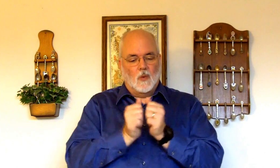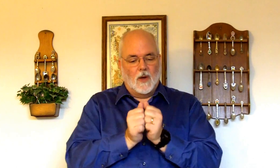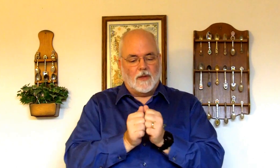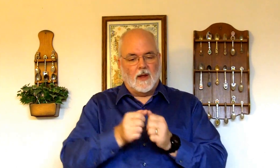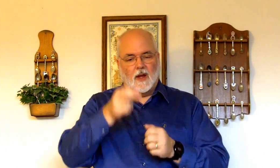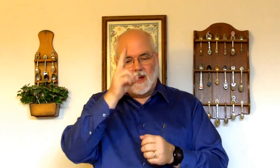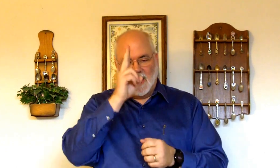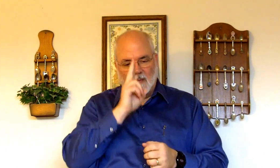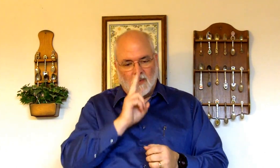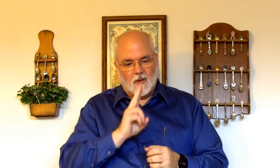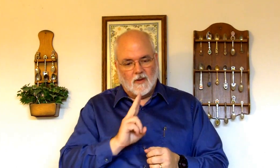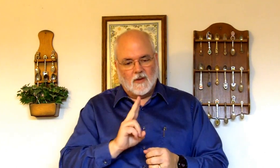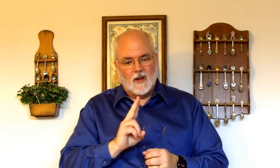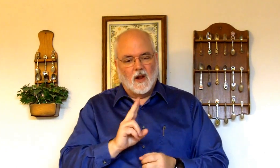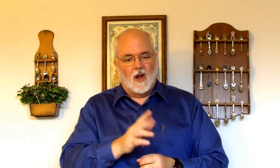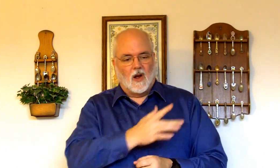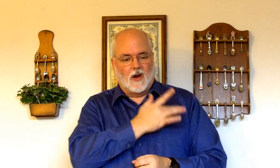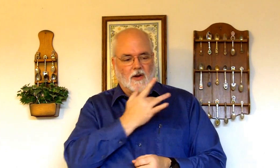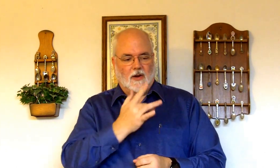With a humble heart.